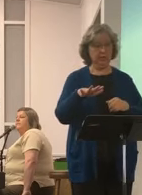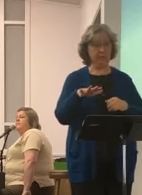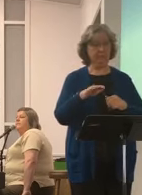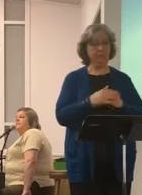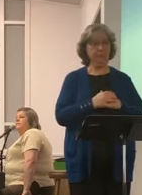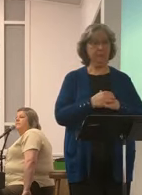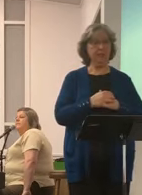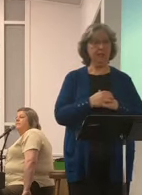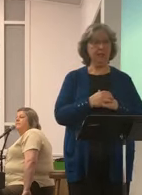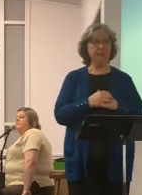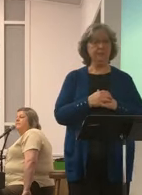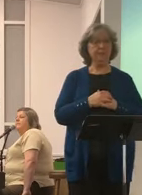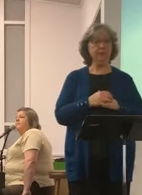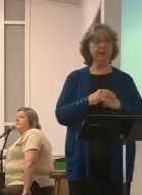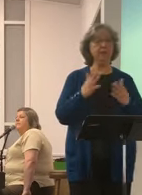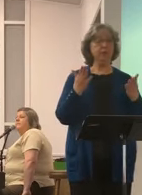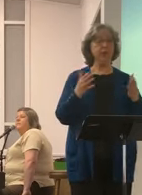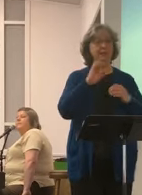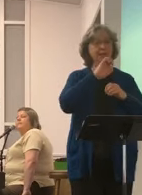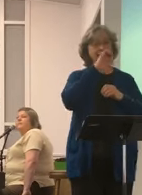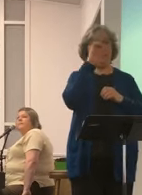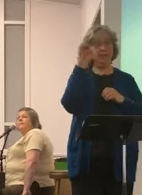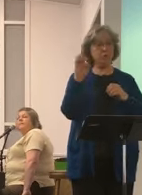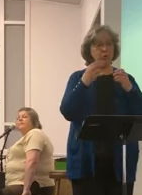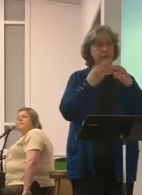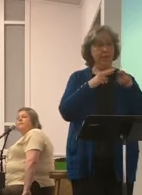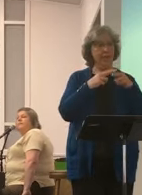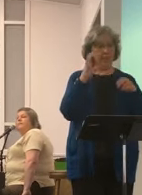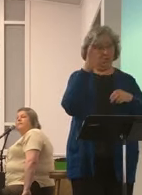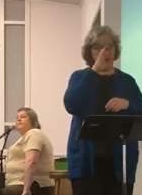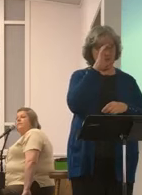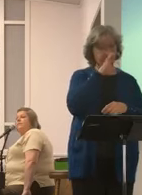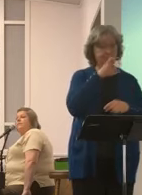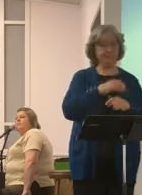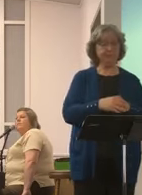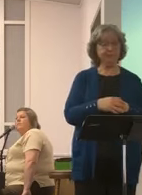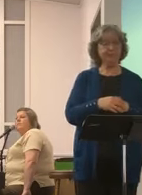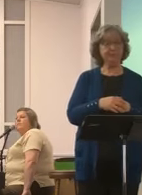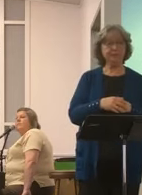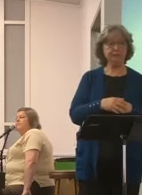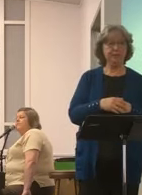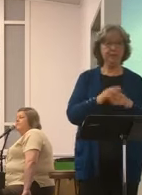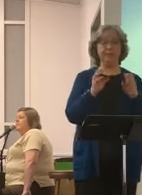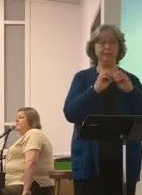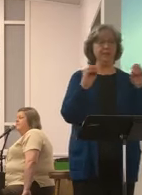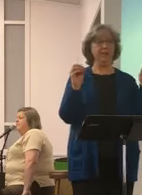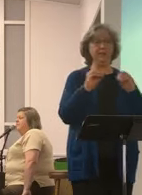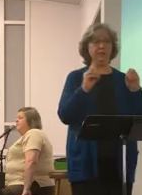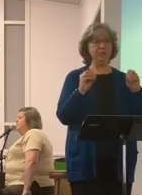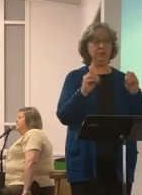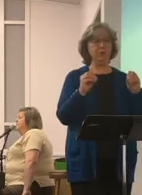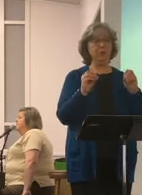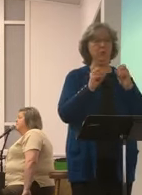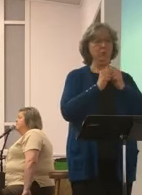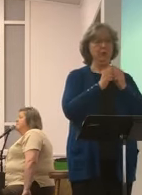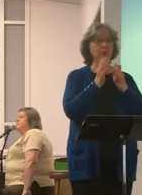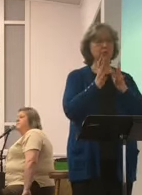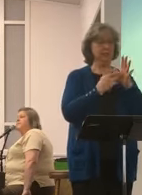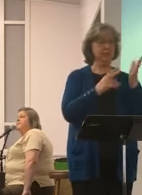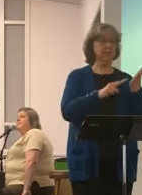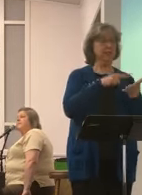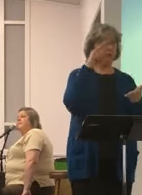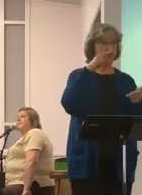new church planters are having Easter egg hunts. And while it has nothing to do with the resurrection of Jesus, it is